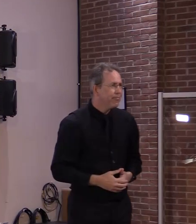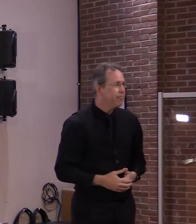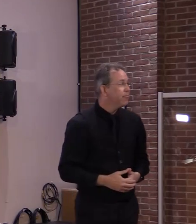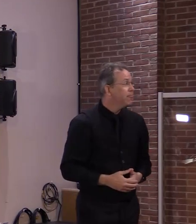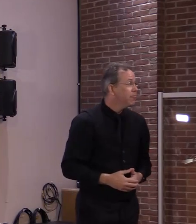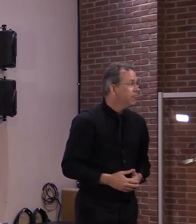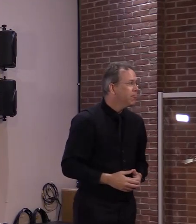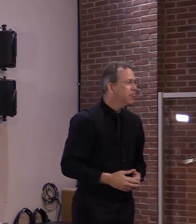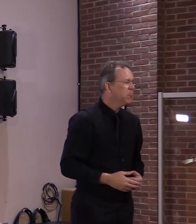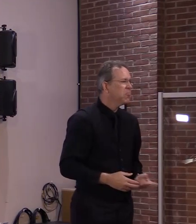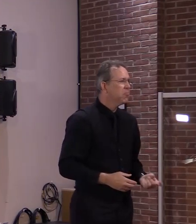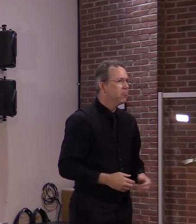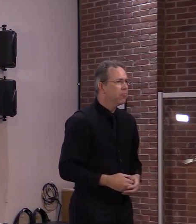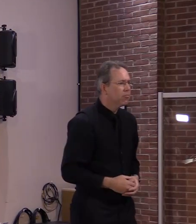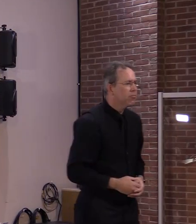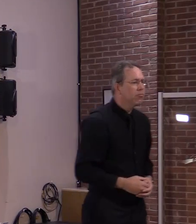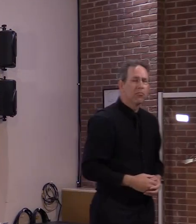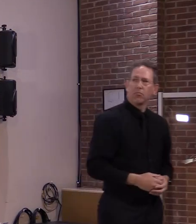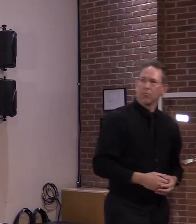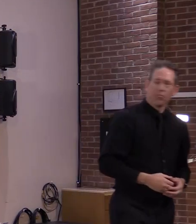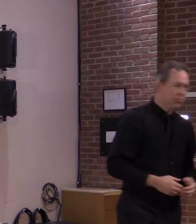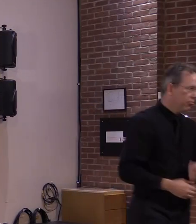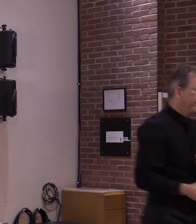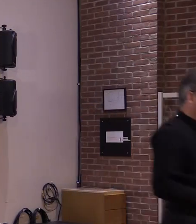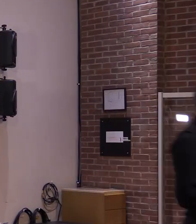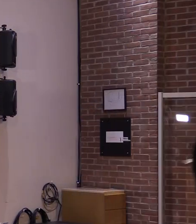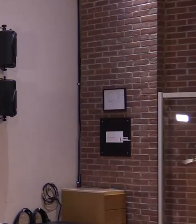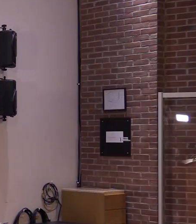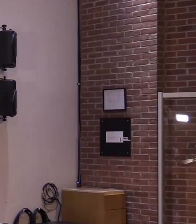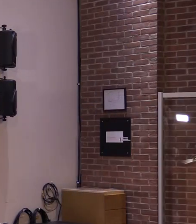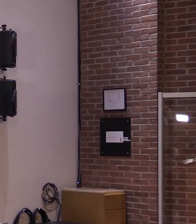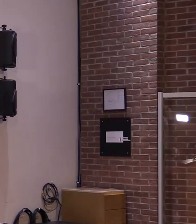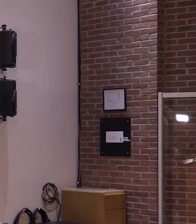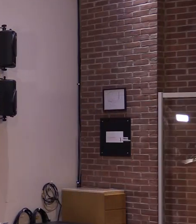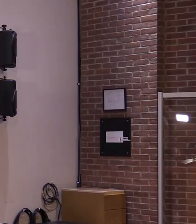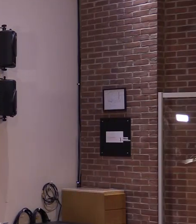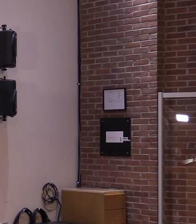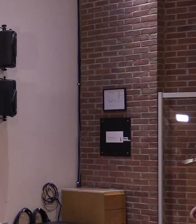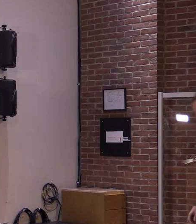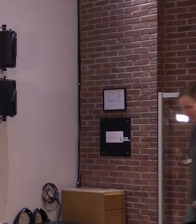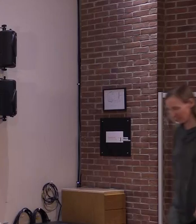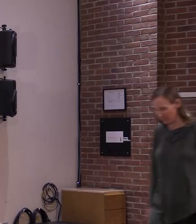Okay, thank you very much. Mike Donahue, the Islander.